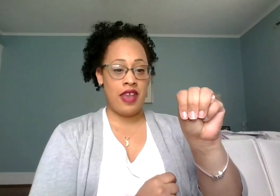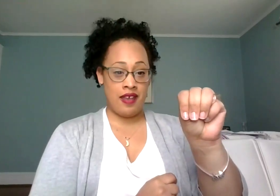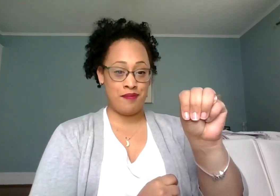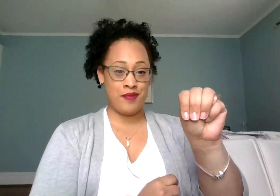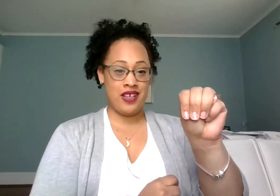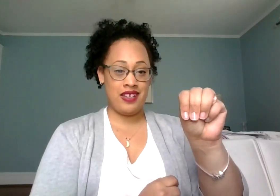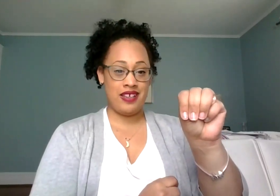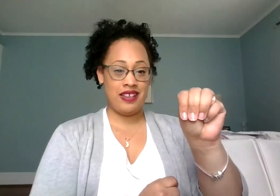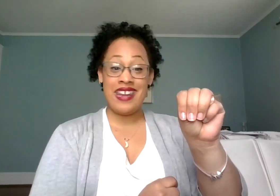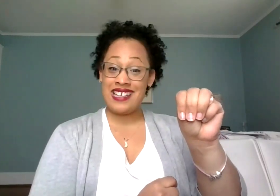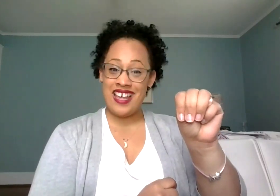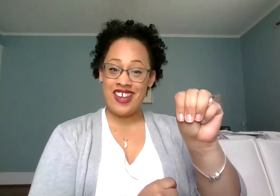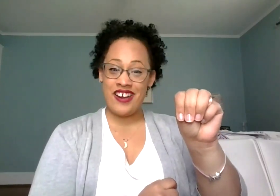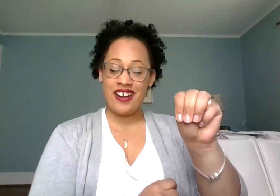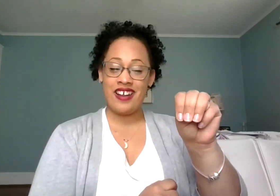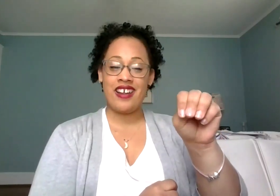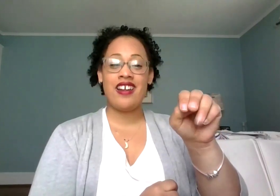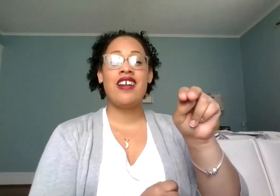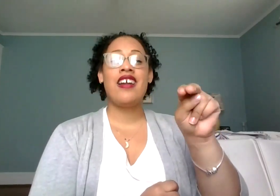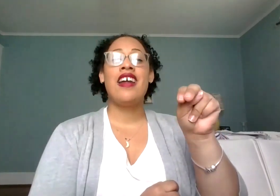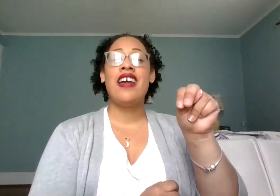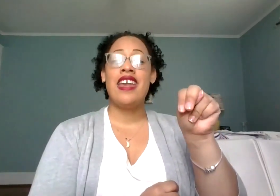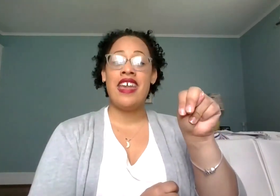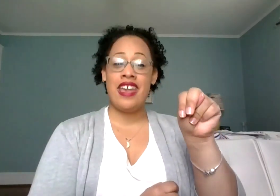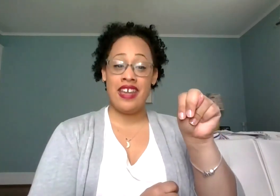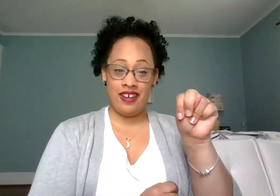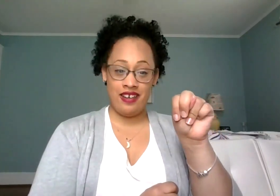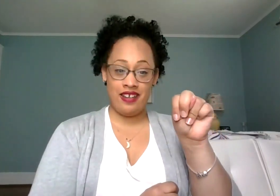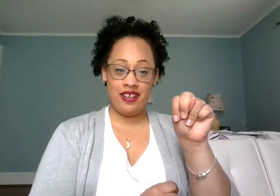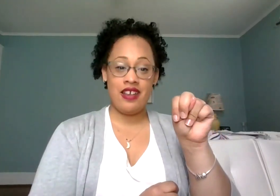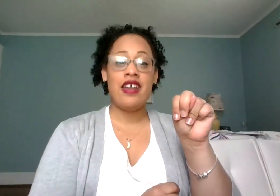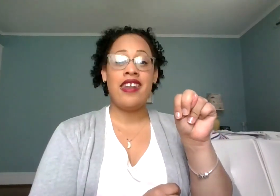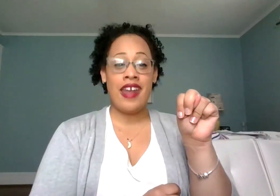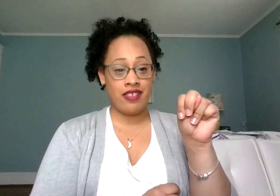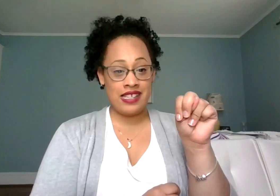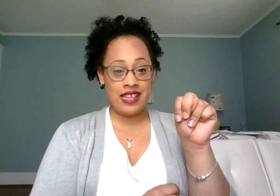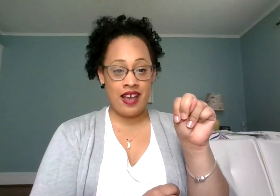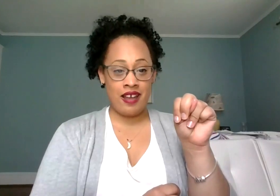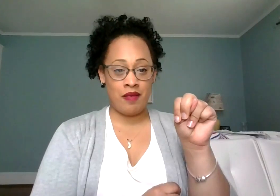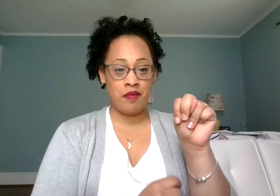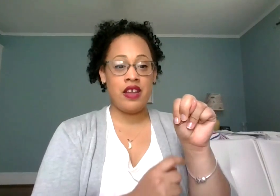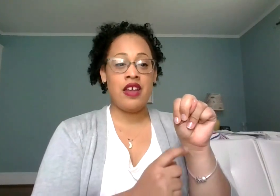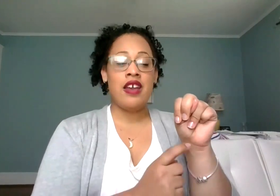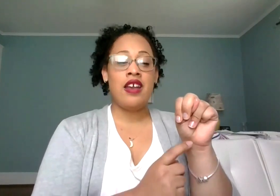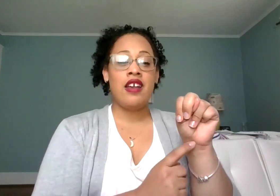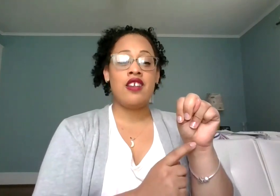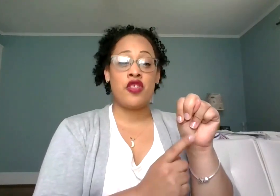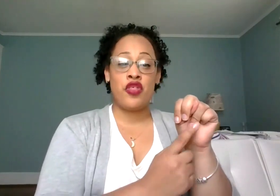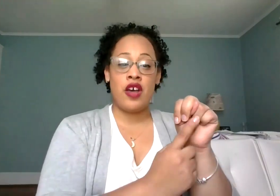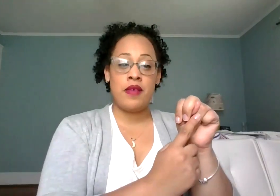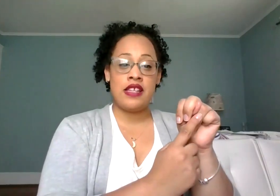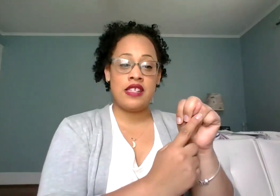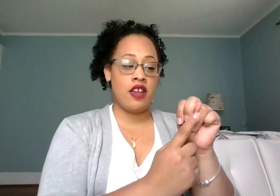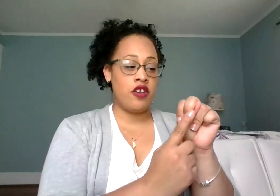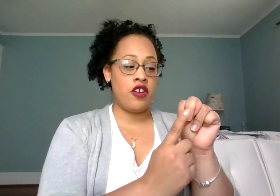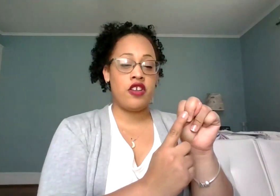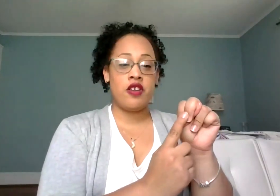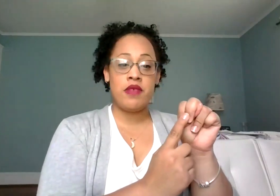M. Next letter, N. Now this time, your thumb is under your middle